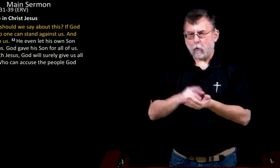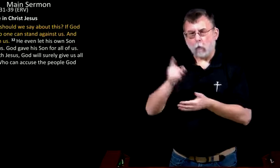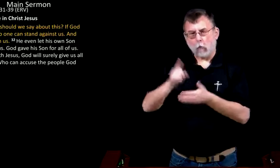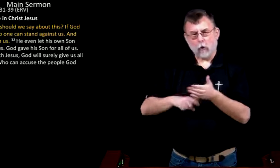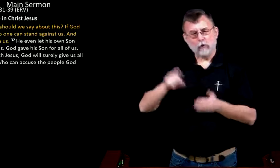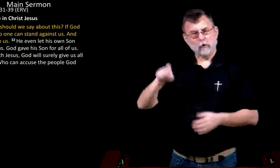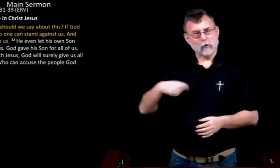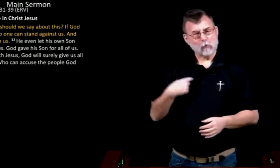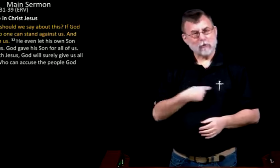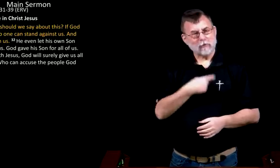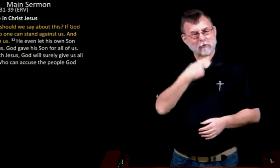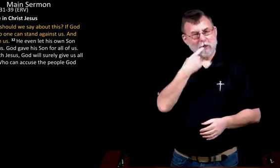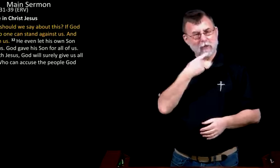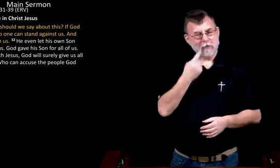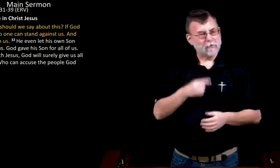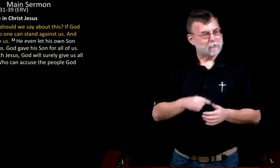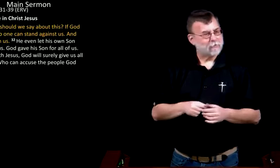So again, what should we say?